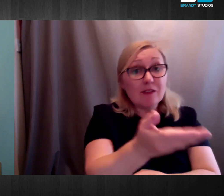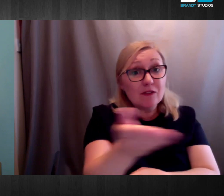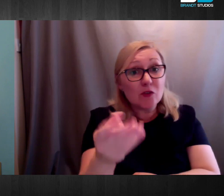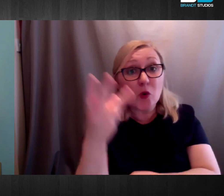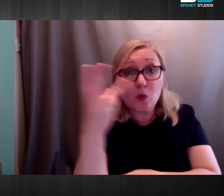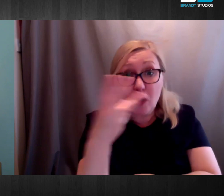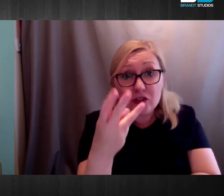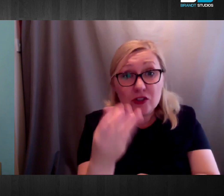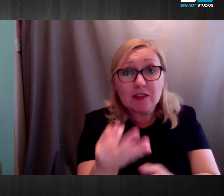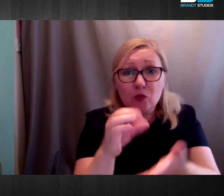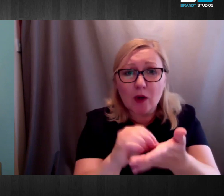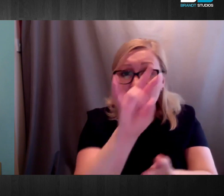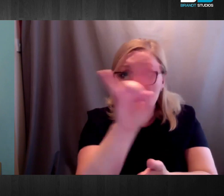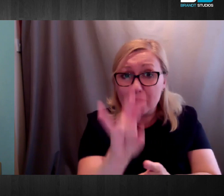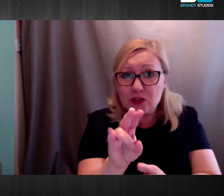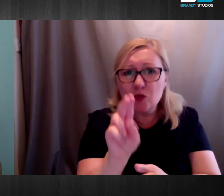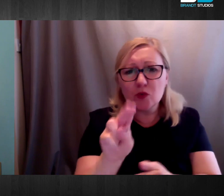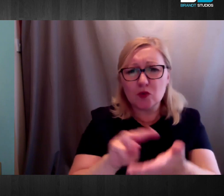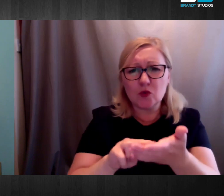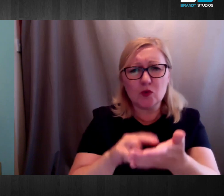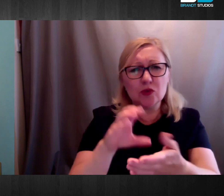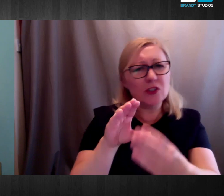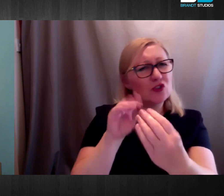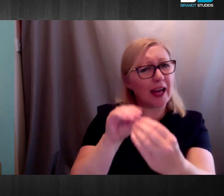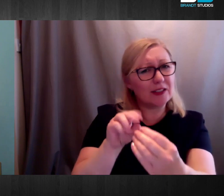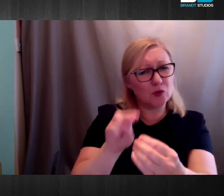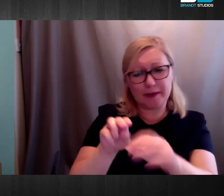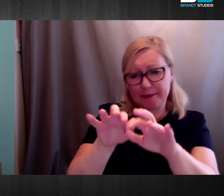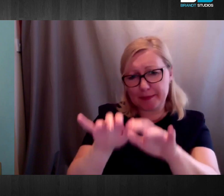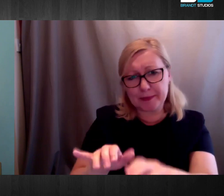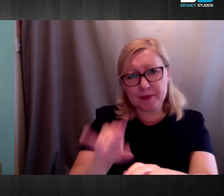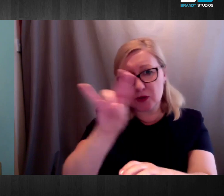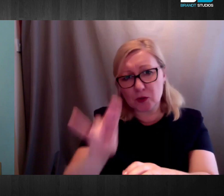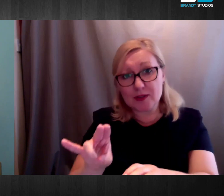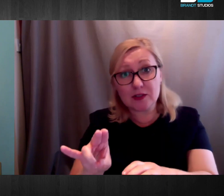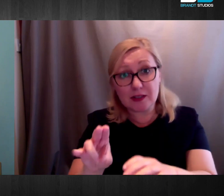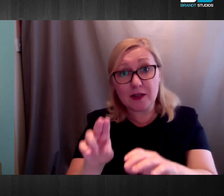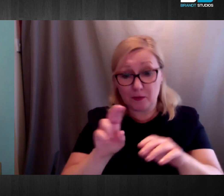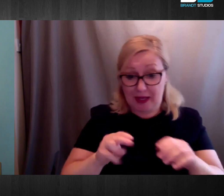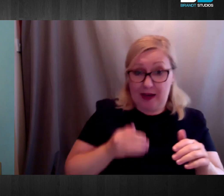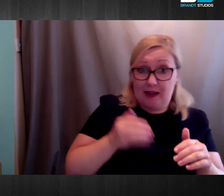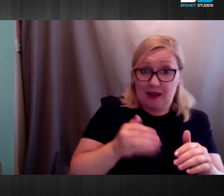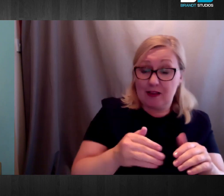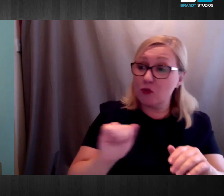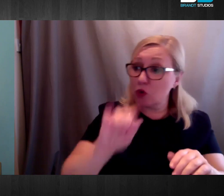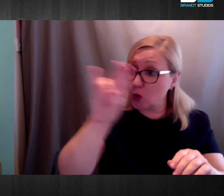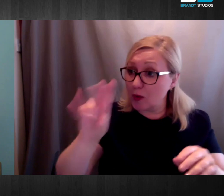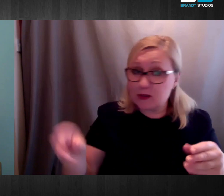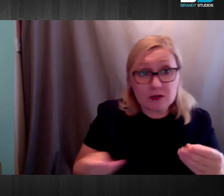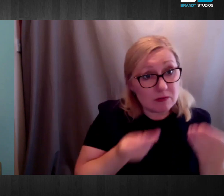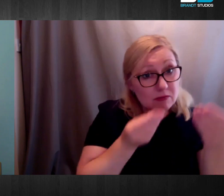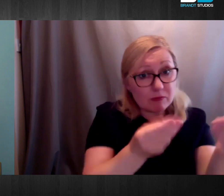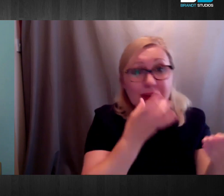to discuss as we go. So we'll move over now to our first person this evening. So I'd like to welcome